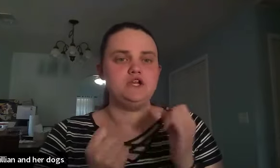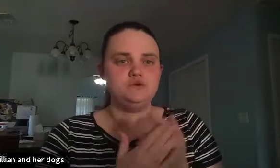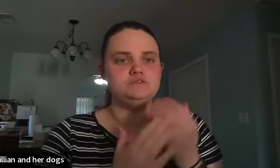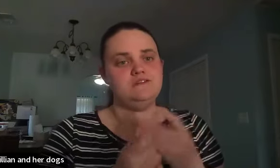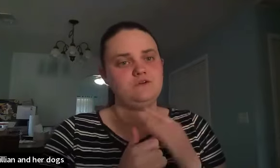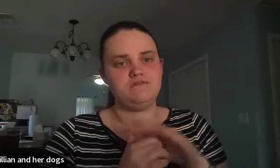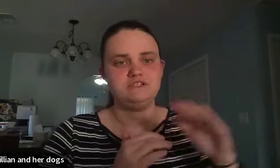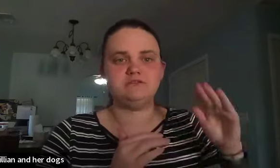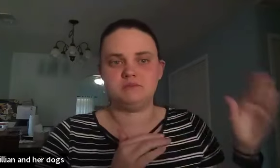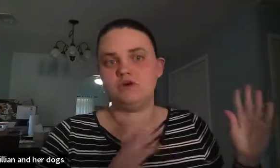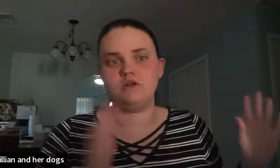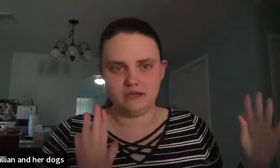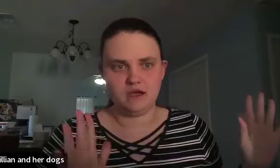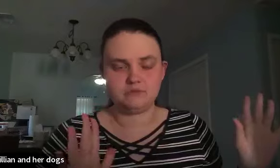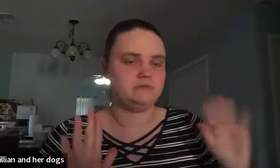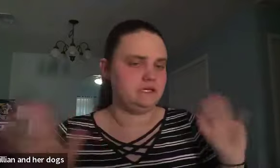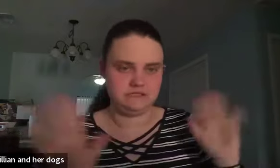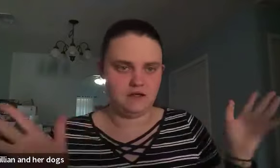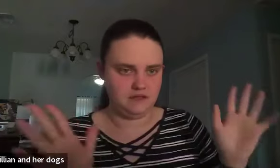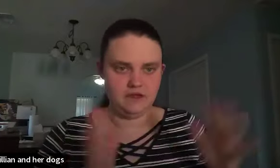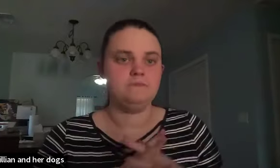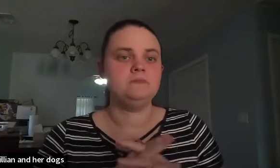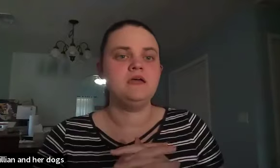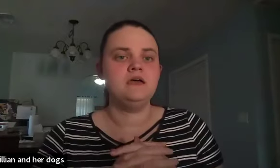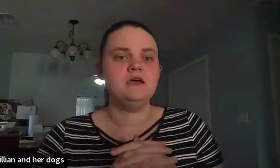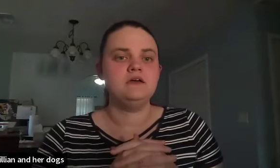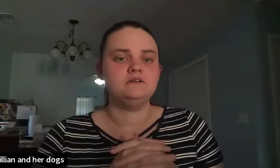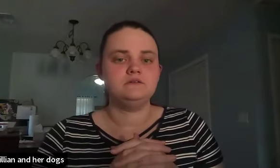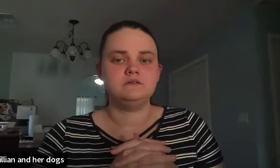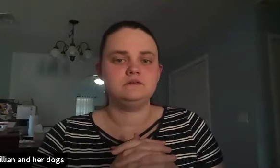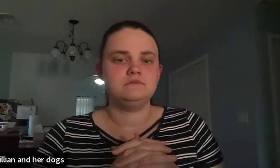a new sign for every single number all the way up. It's not like that.